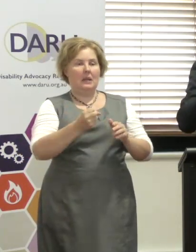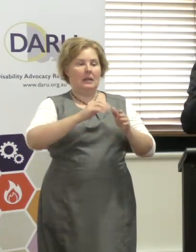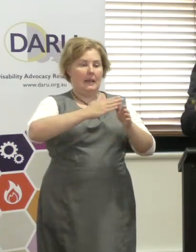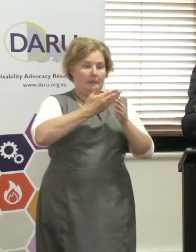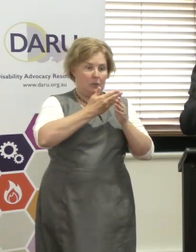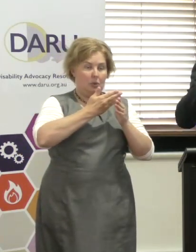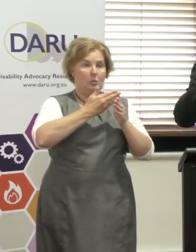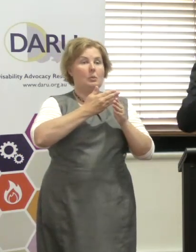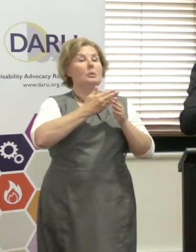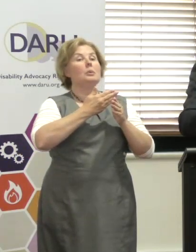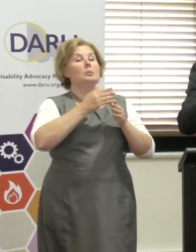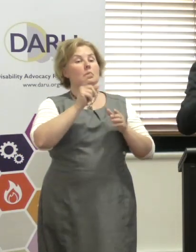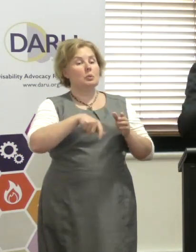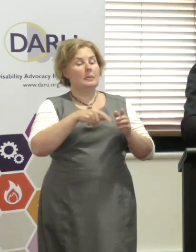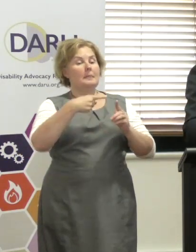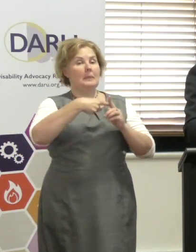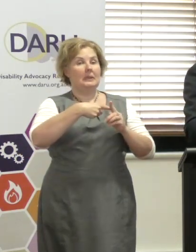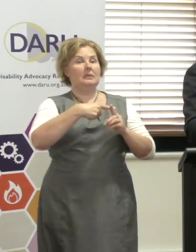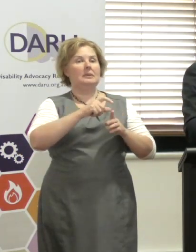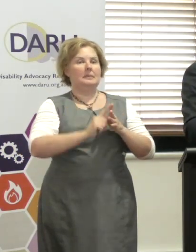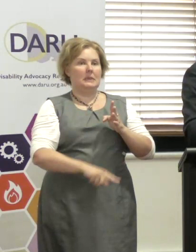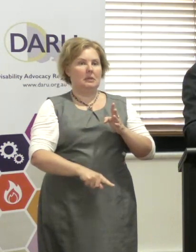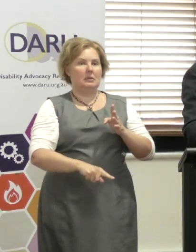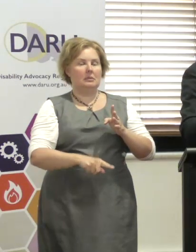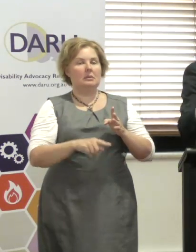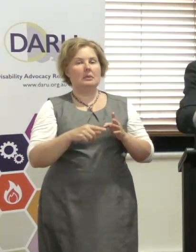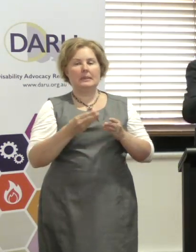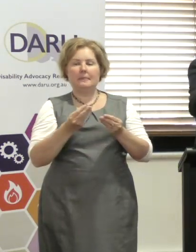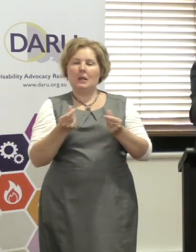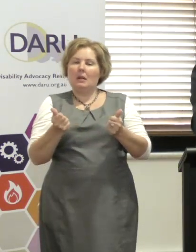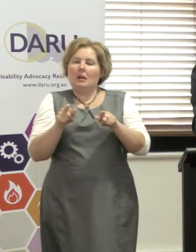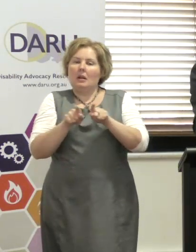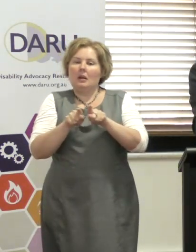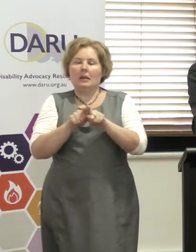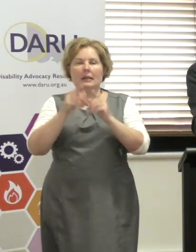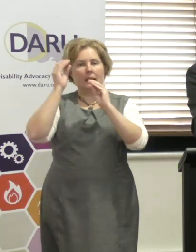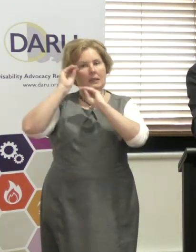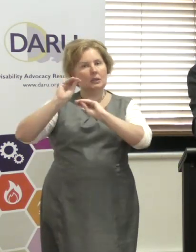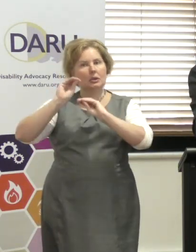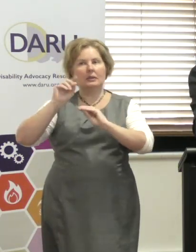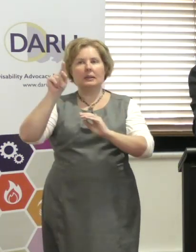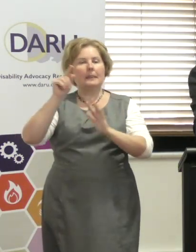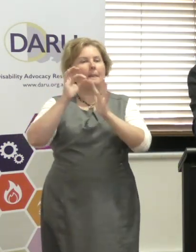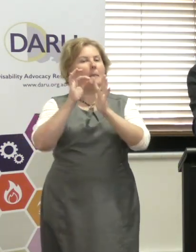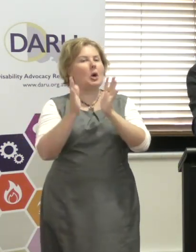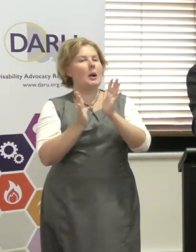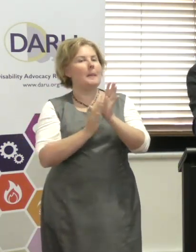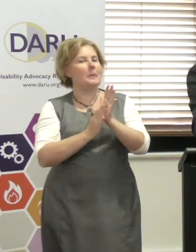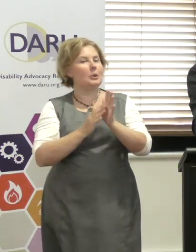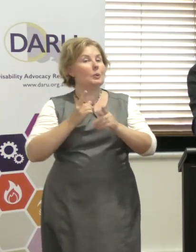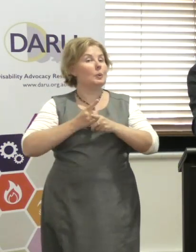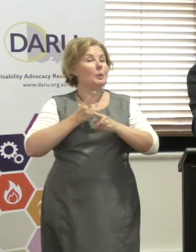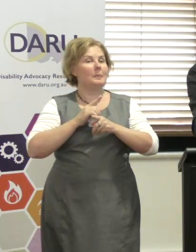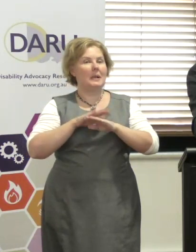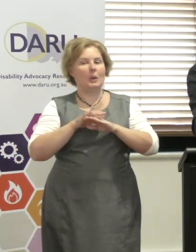So something like education, which is a story that the Prime Minister spoke of today in the Close the Gap. He focused